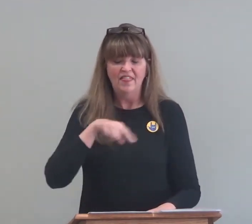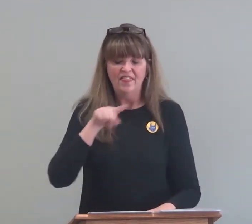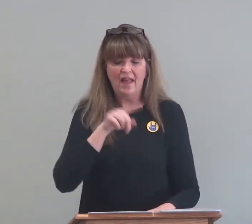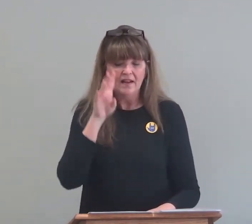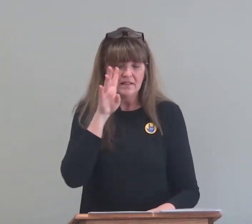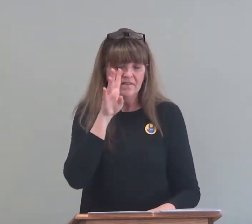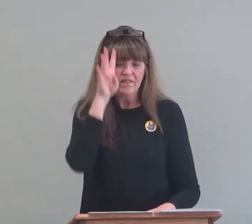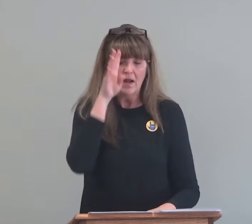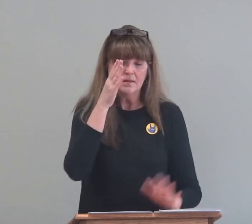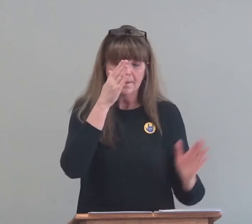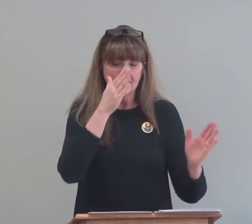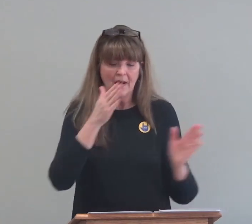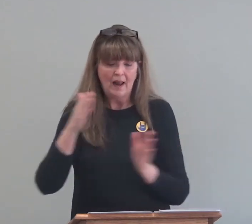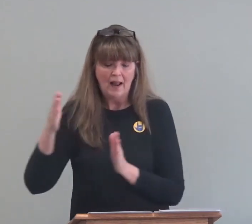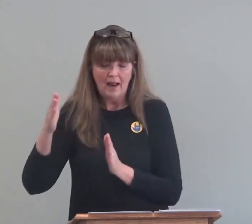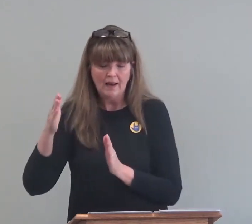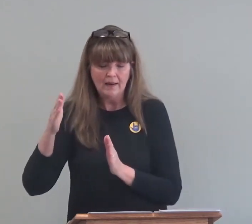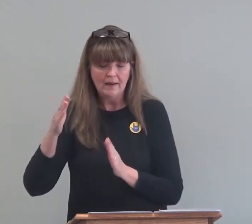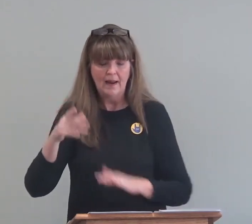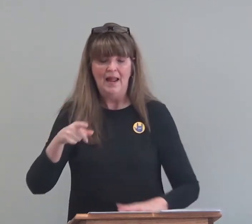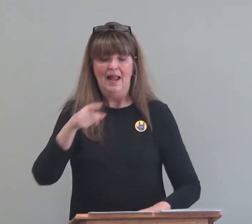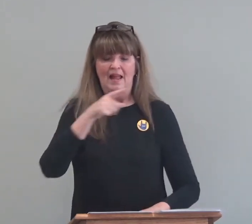elders, they devised a plan.